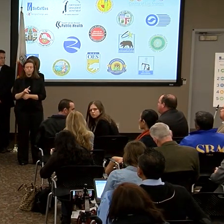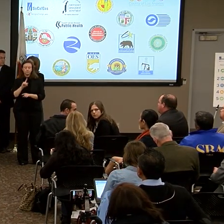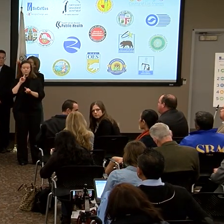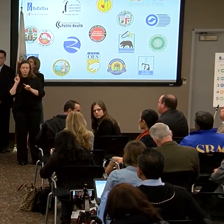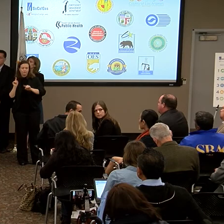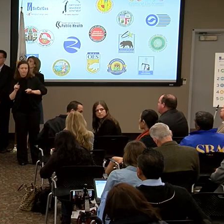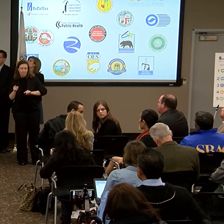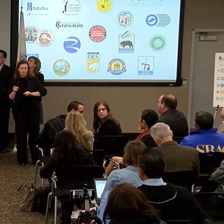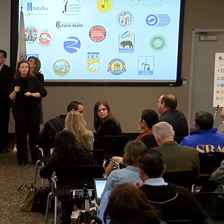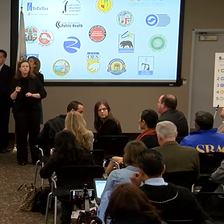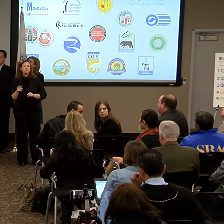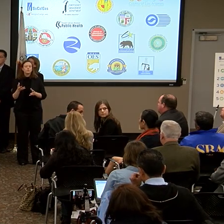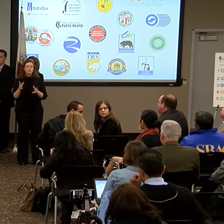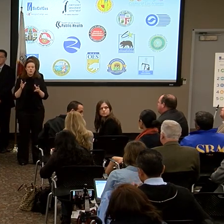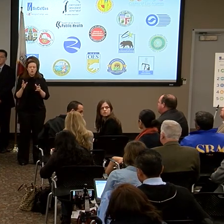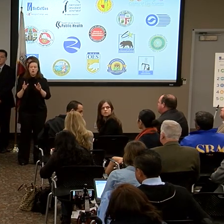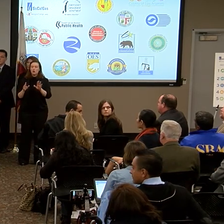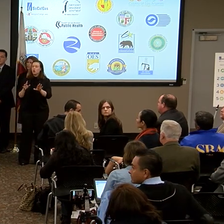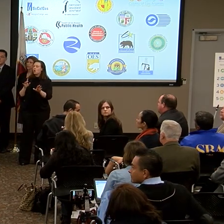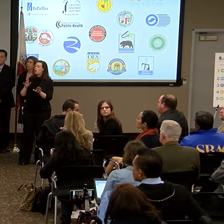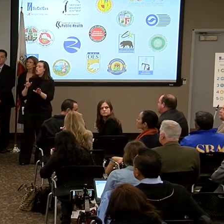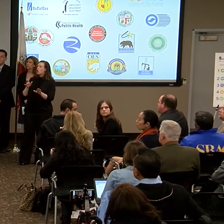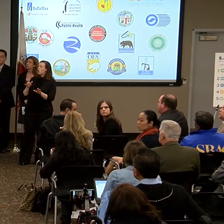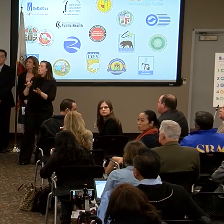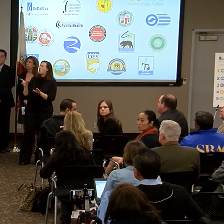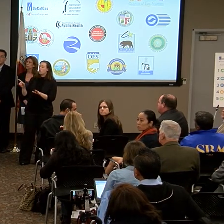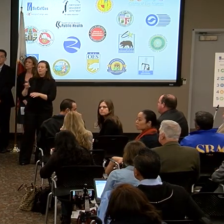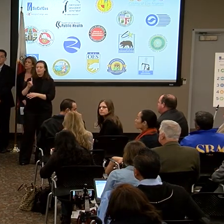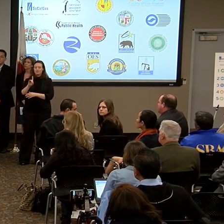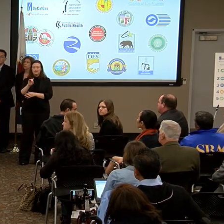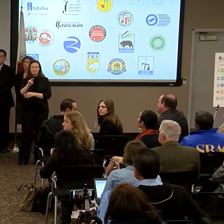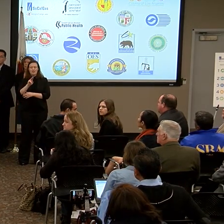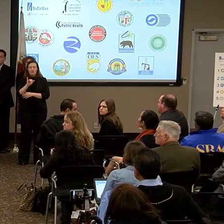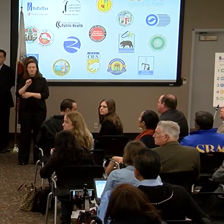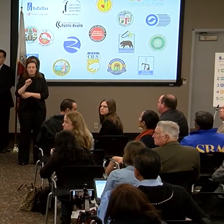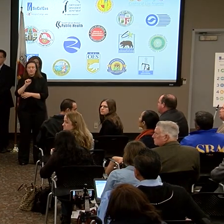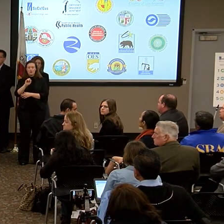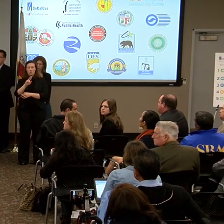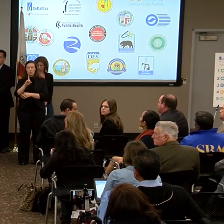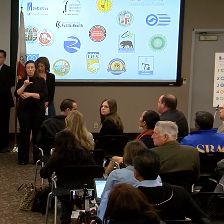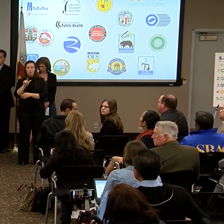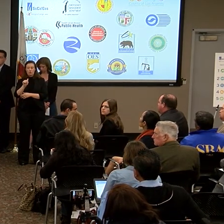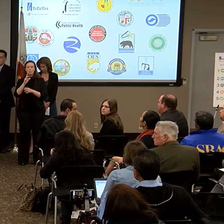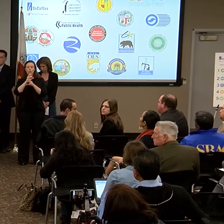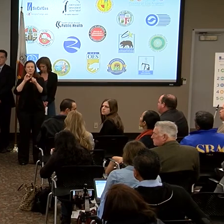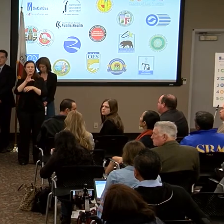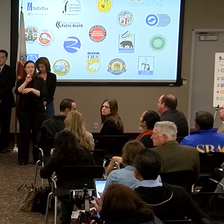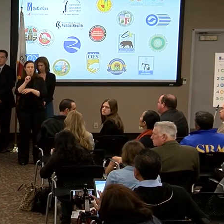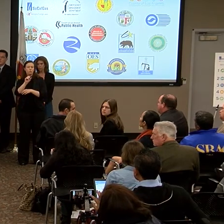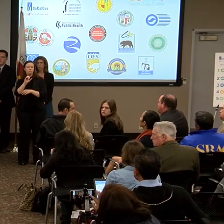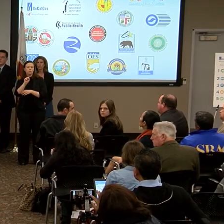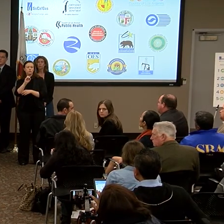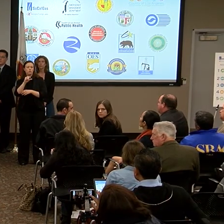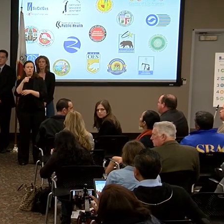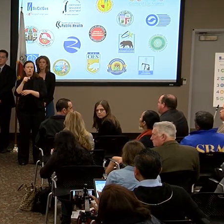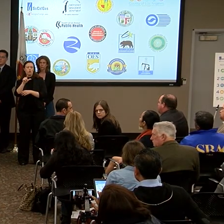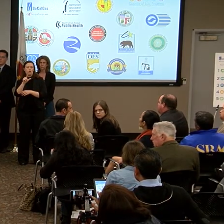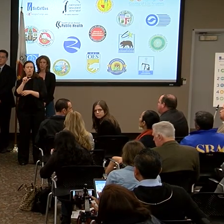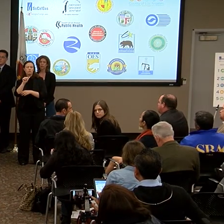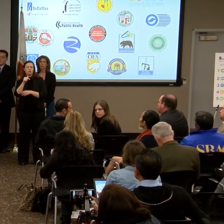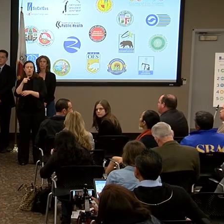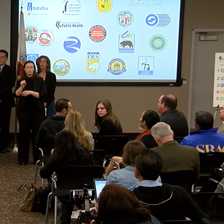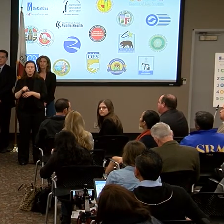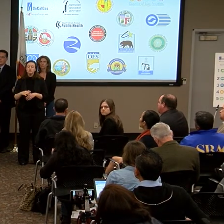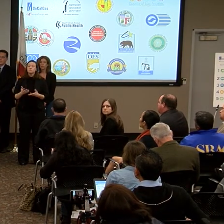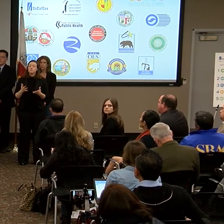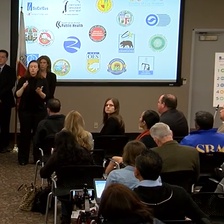As we've said previously... Sure, I'm Dennis Ariola, the president and CEO of SoCalGas. As we've said previously in public